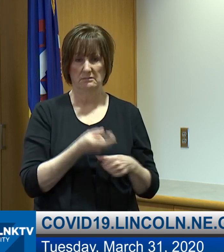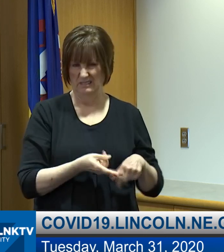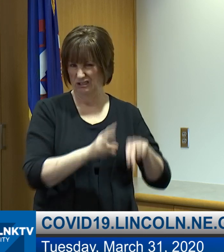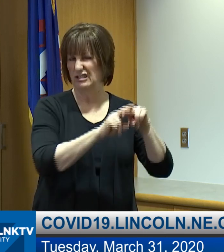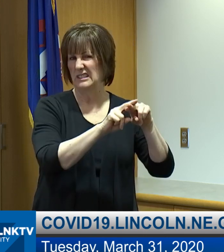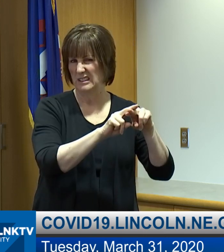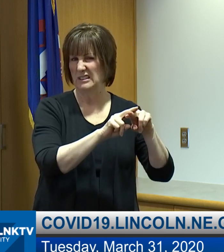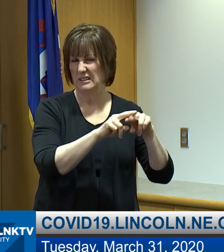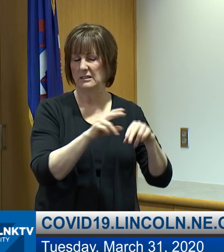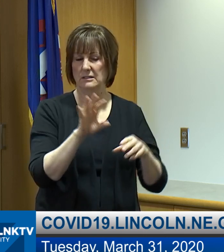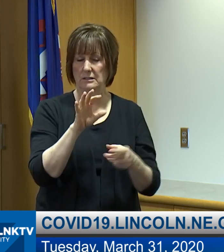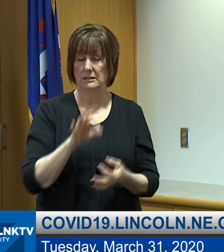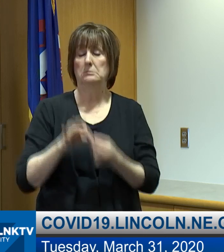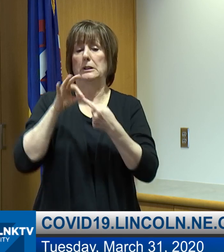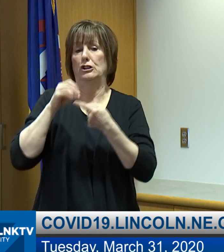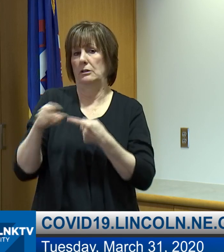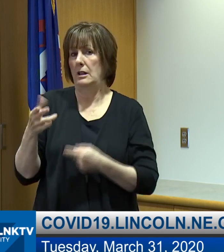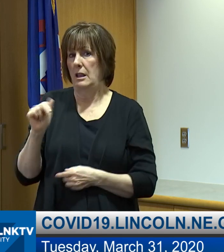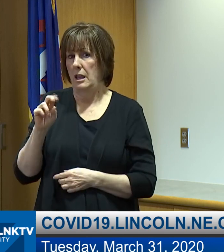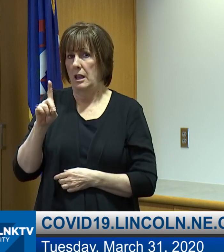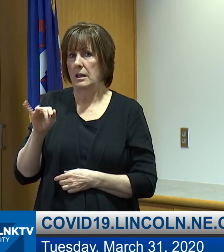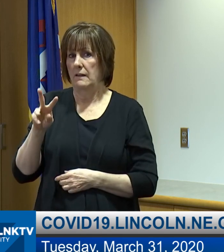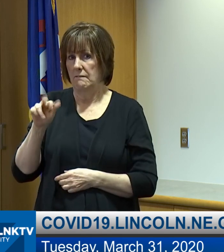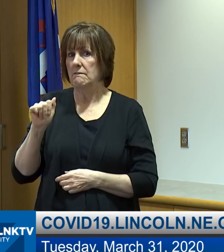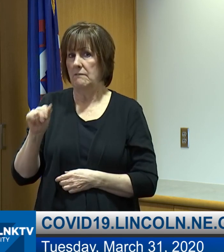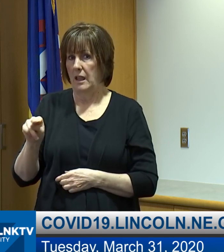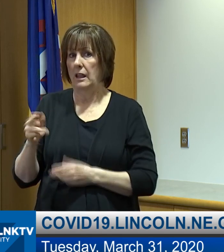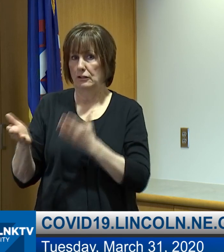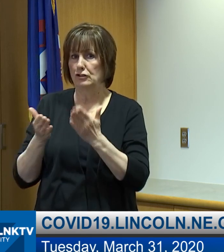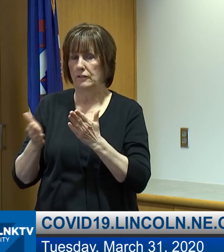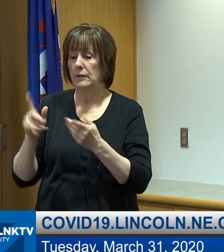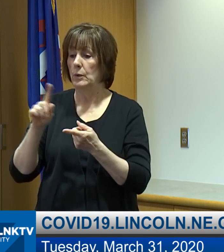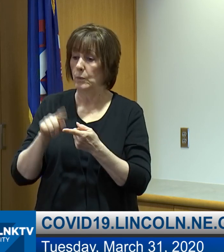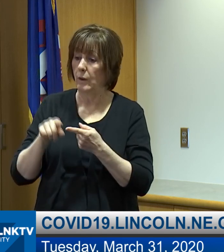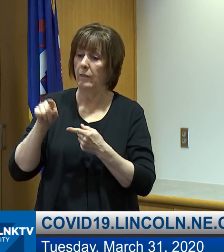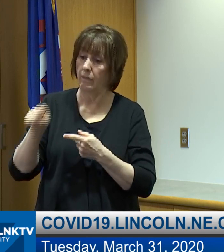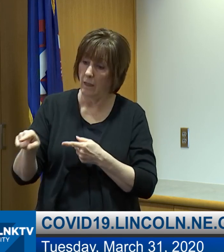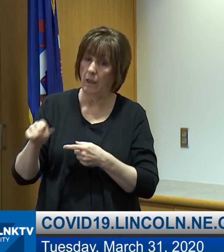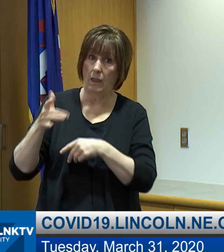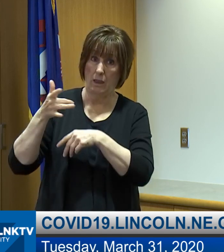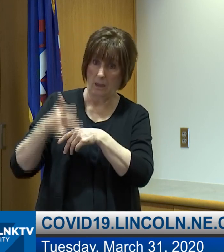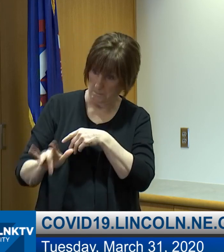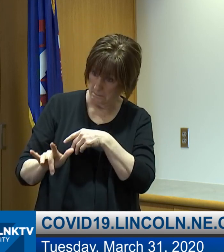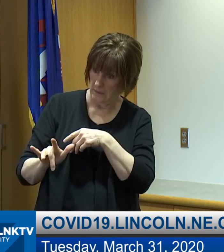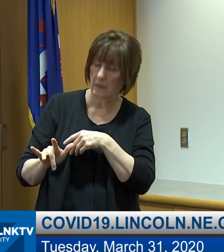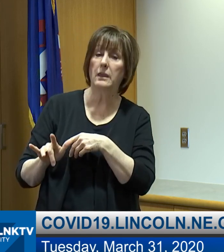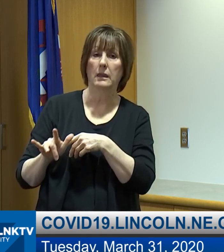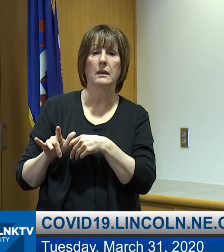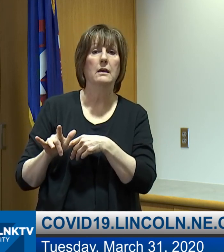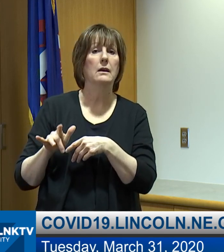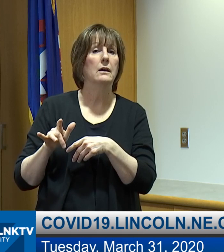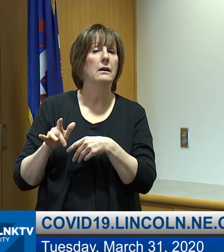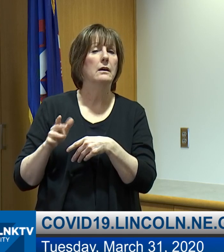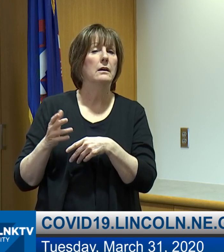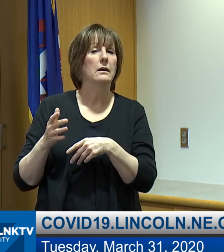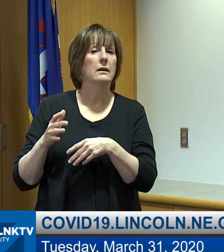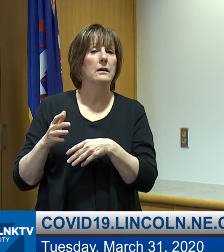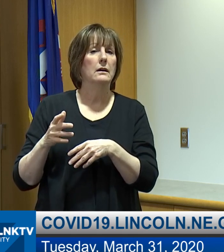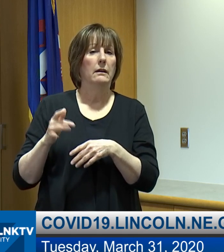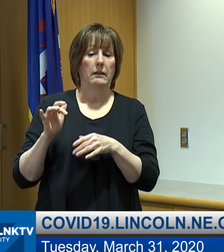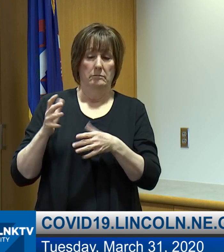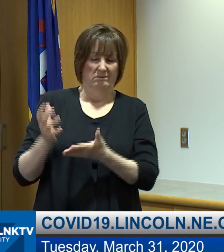that, especially in the handy van services, where when those vans are empty, we are taking